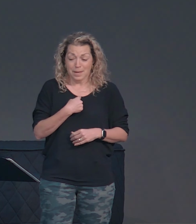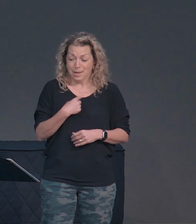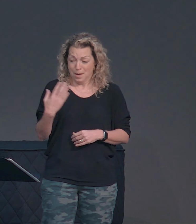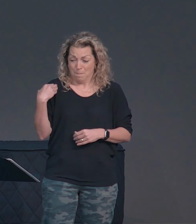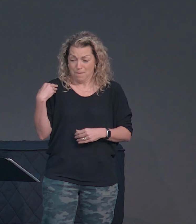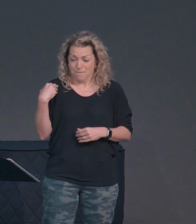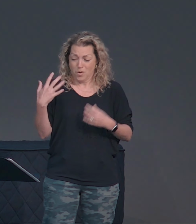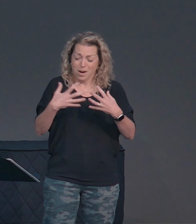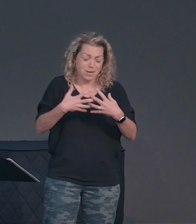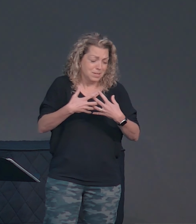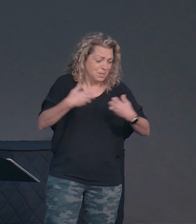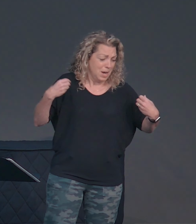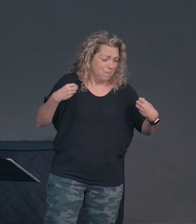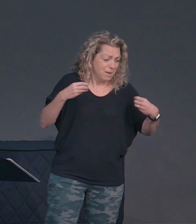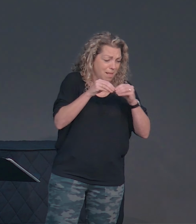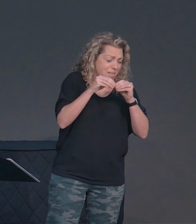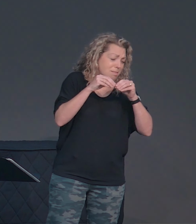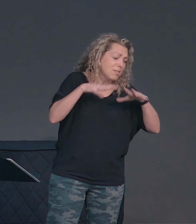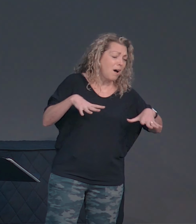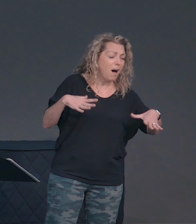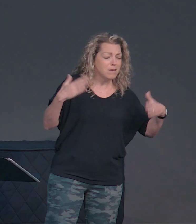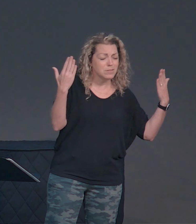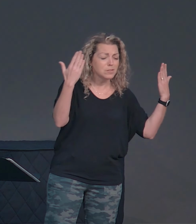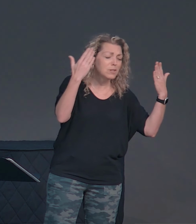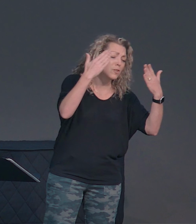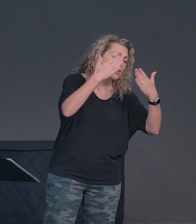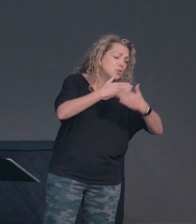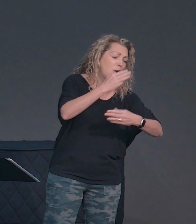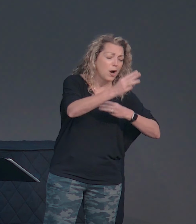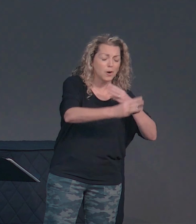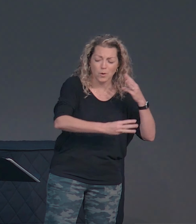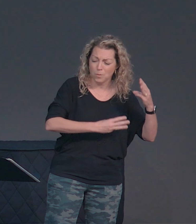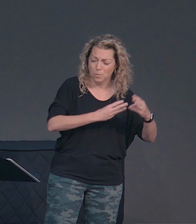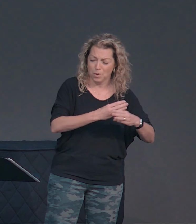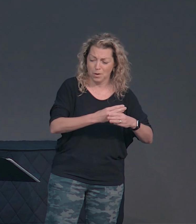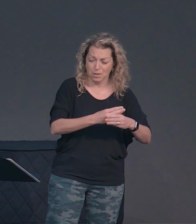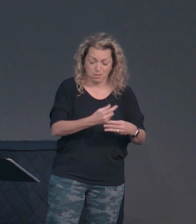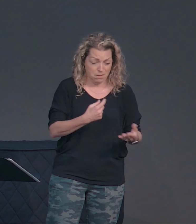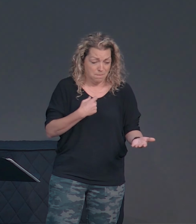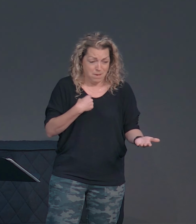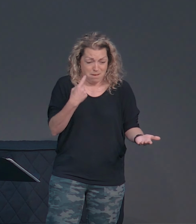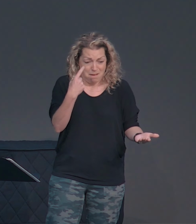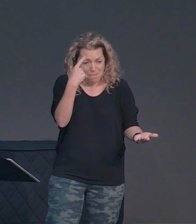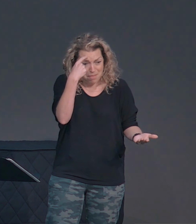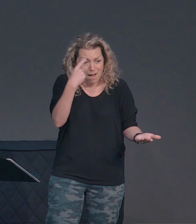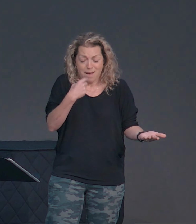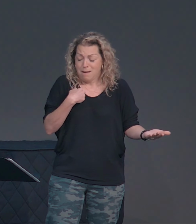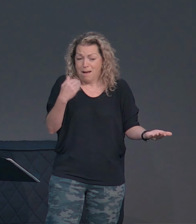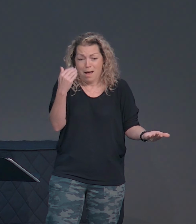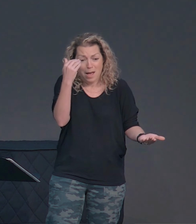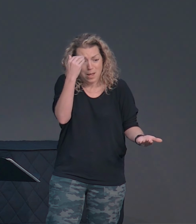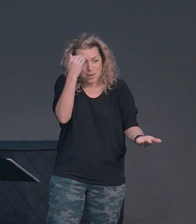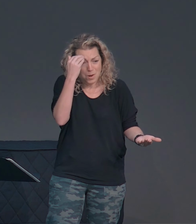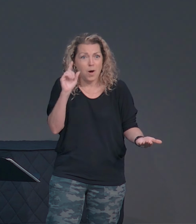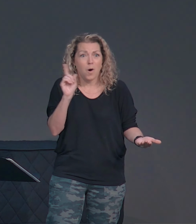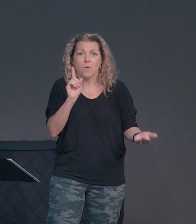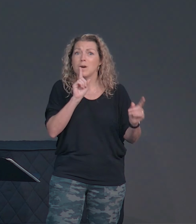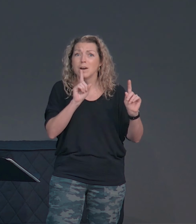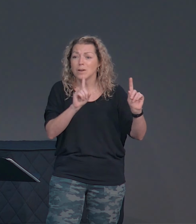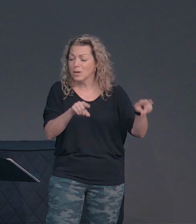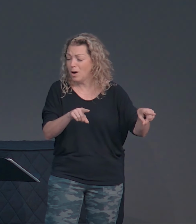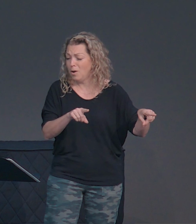once was lost in darkest night, yet thought I knew the